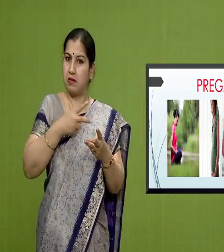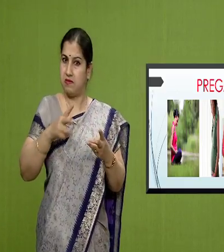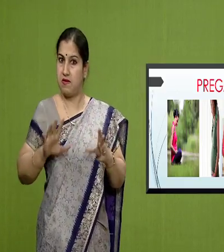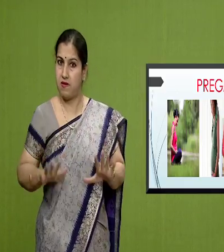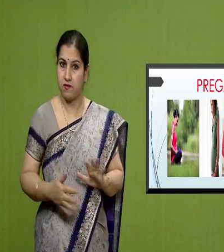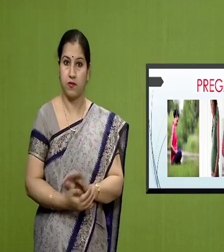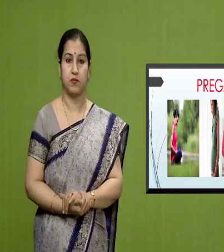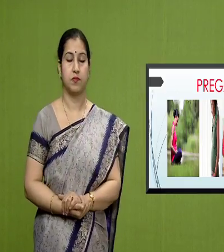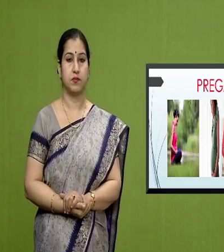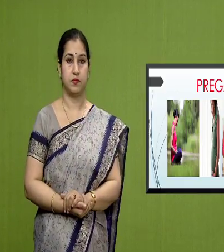levels.